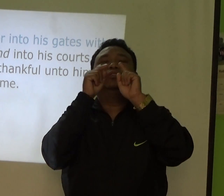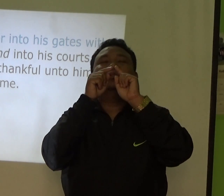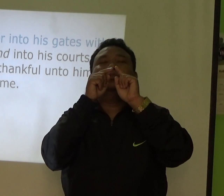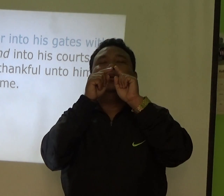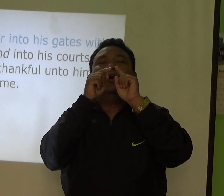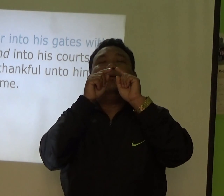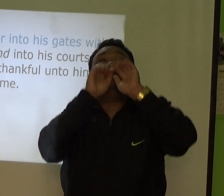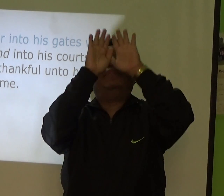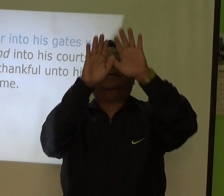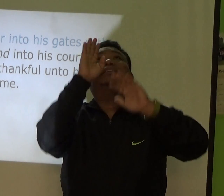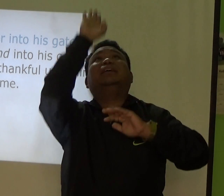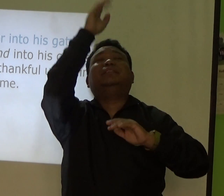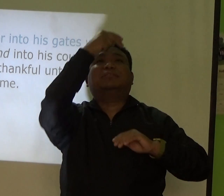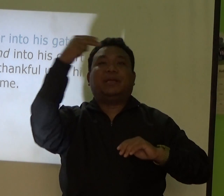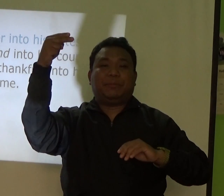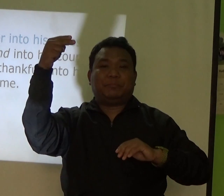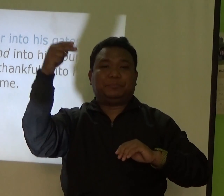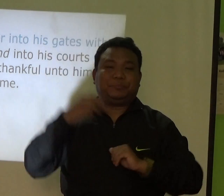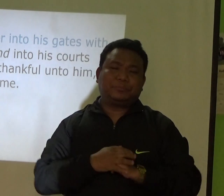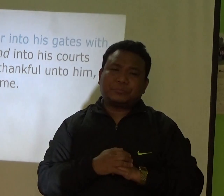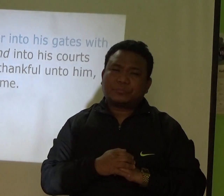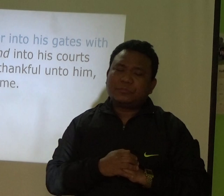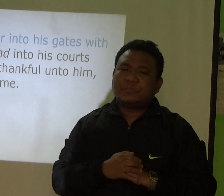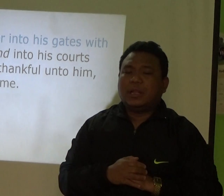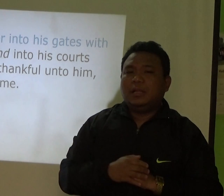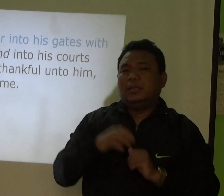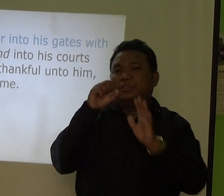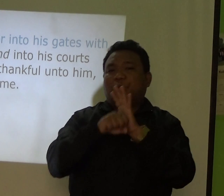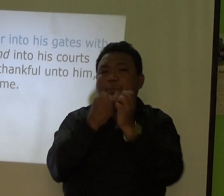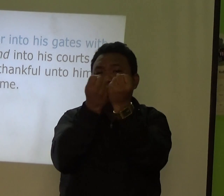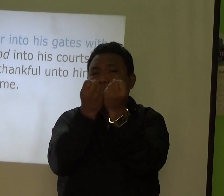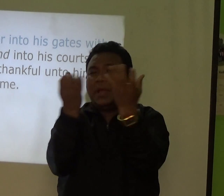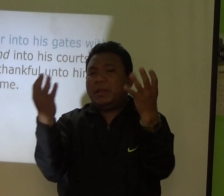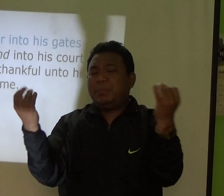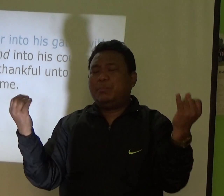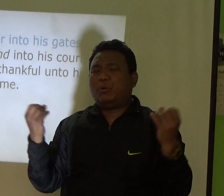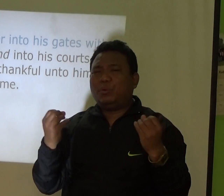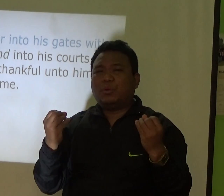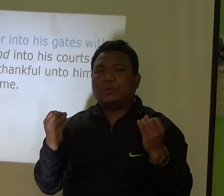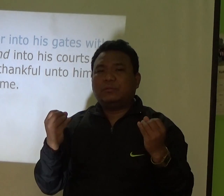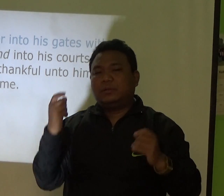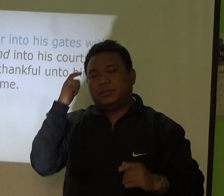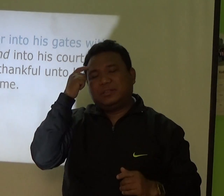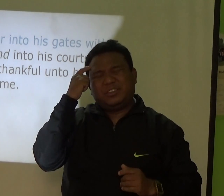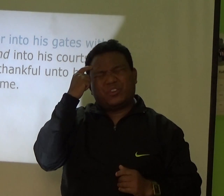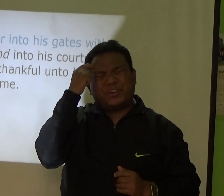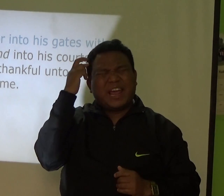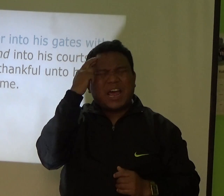to bless His name. So many people cannot